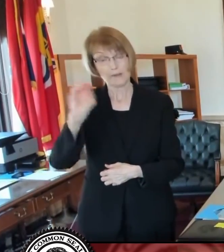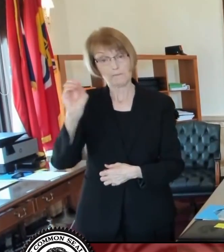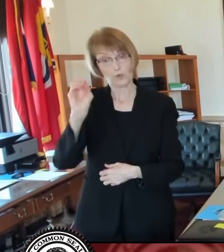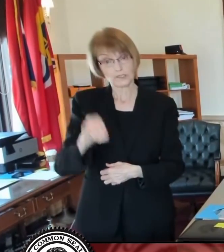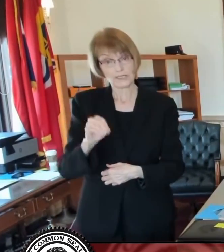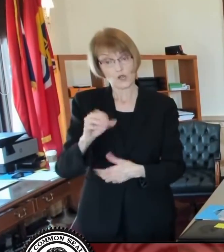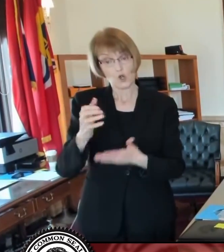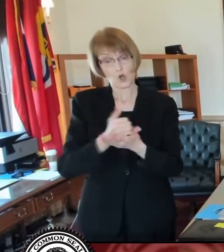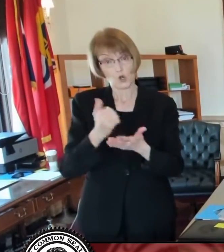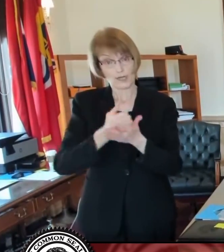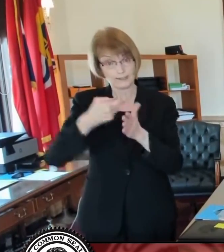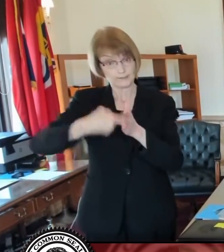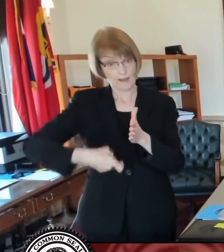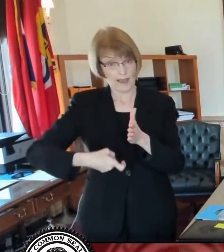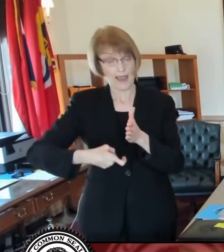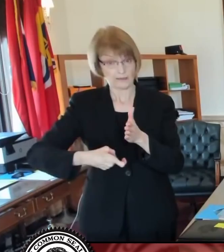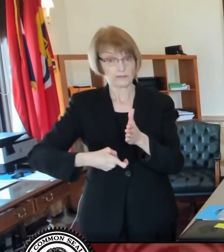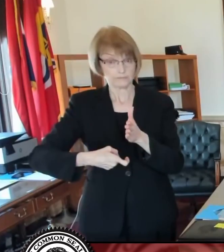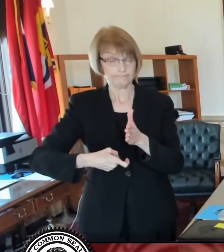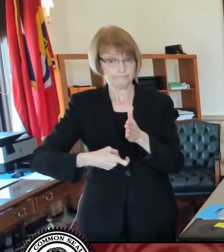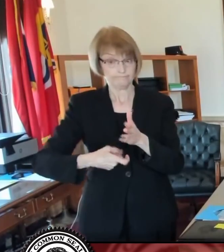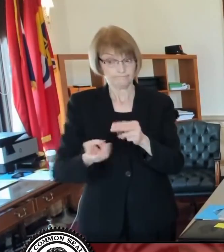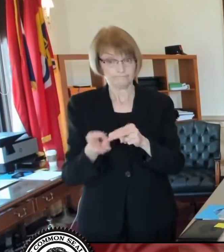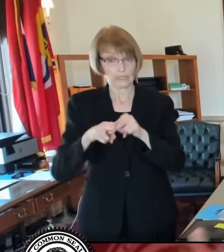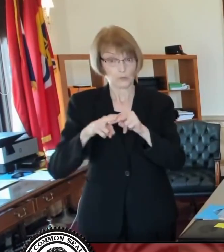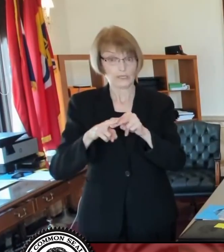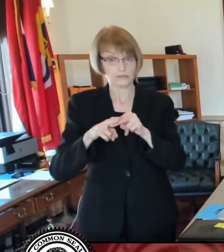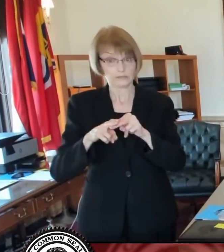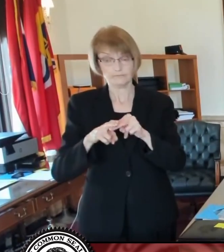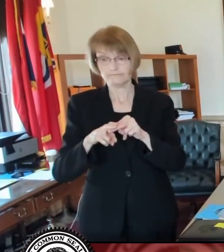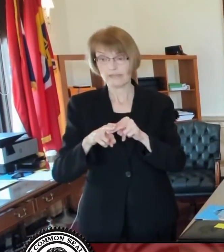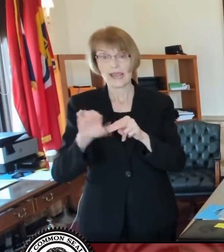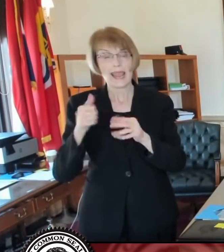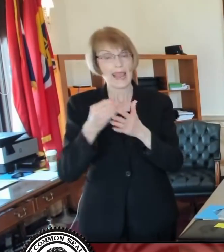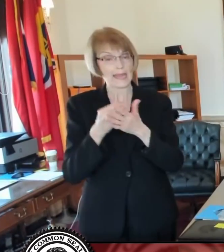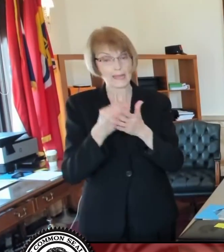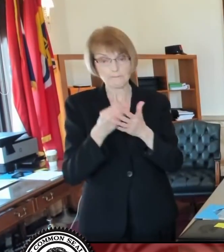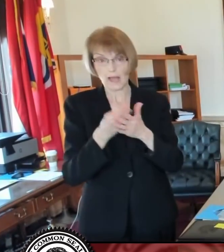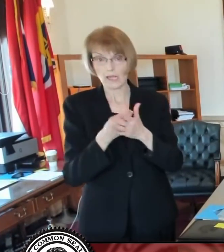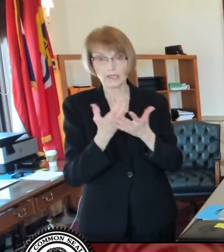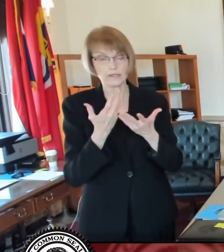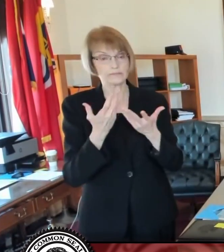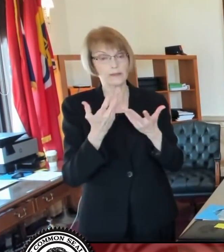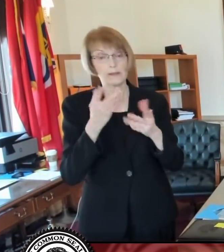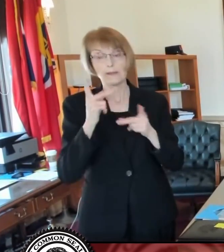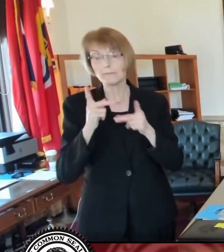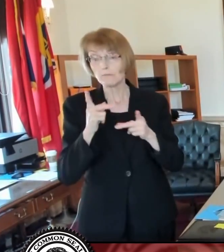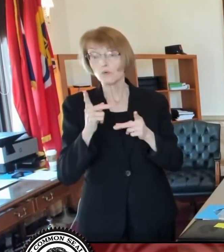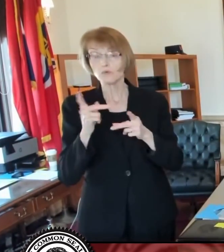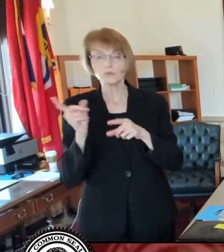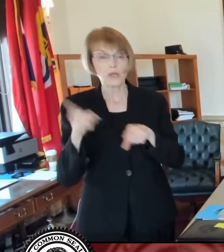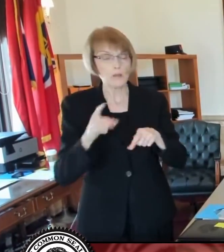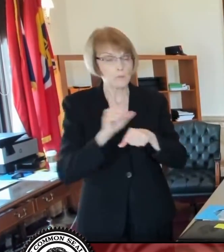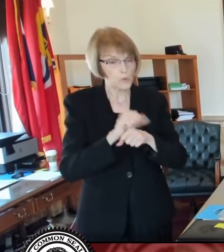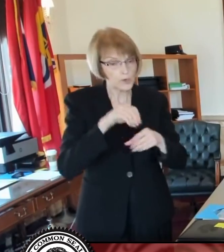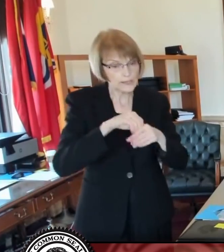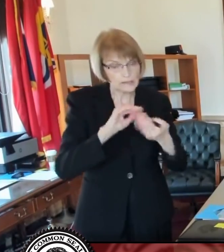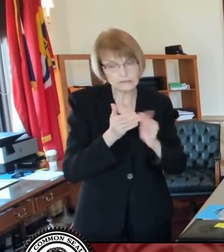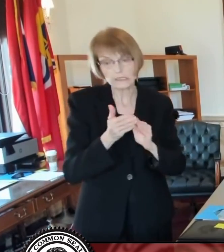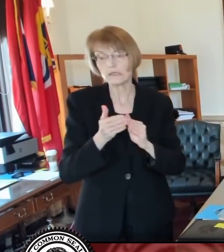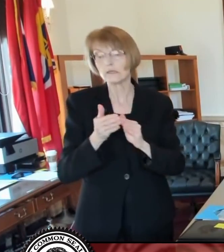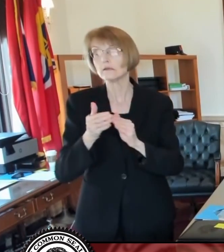1% earnings tax that for any money that's earned in the city or people who live in the city.